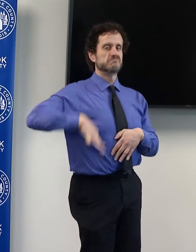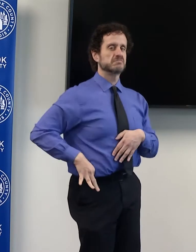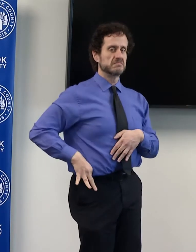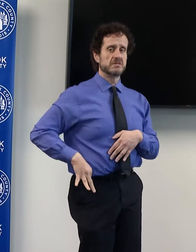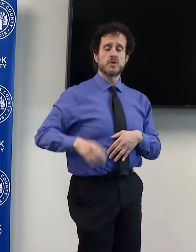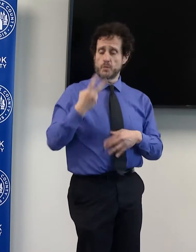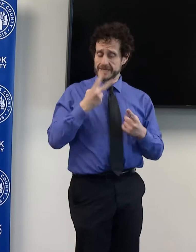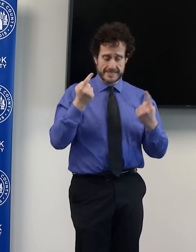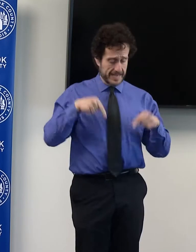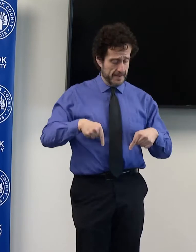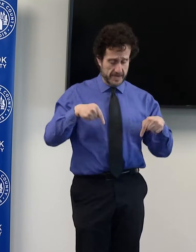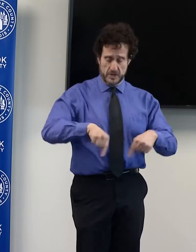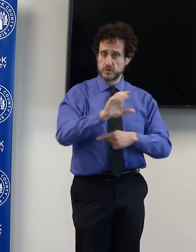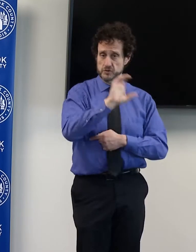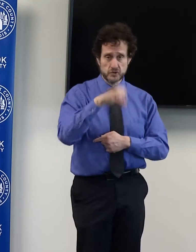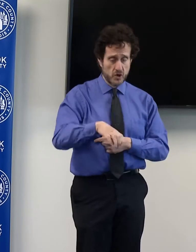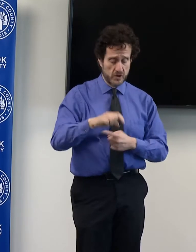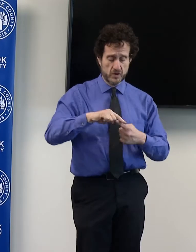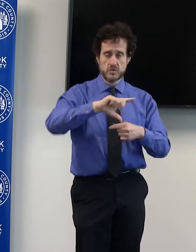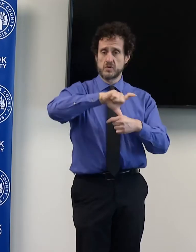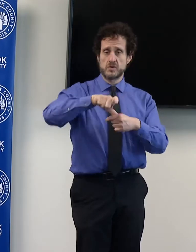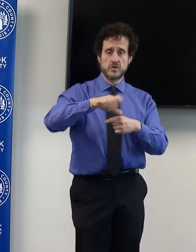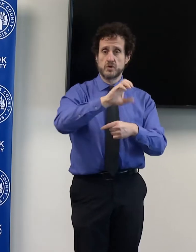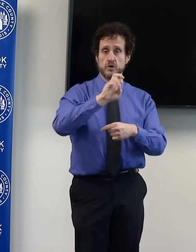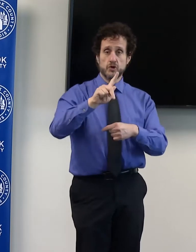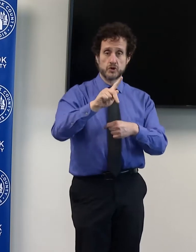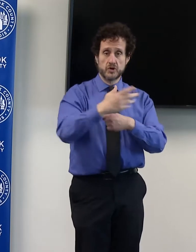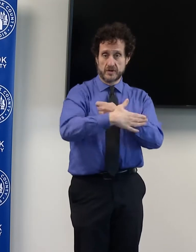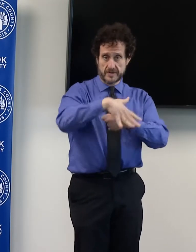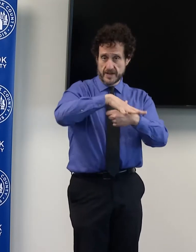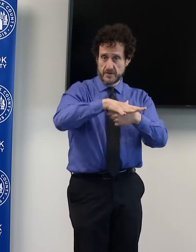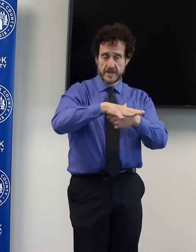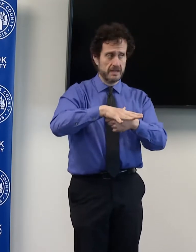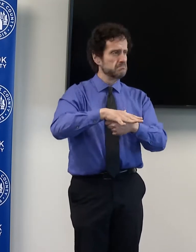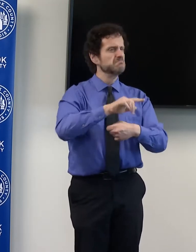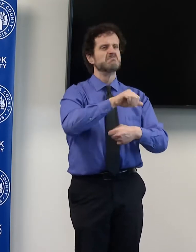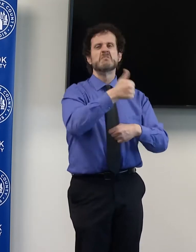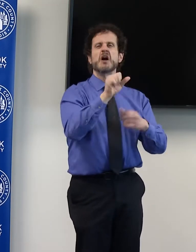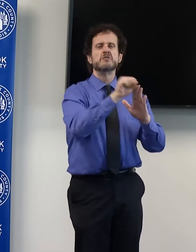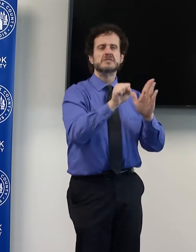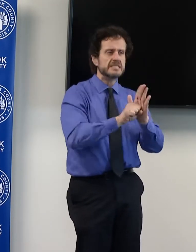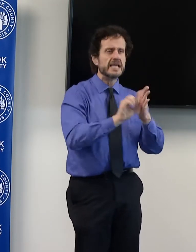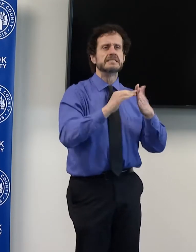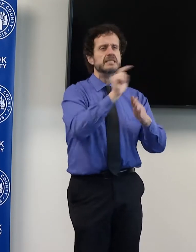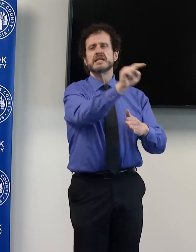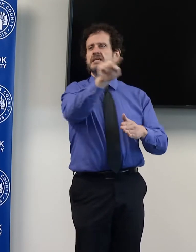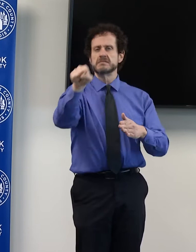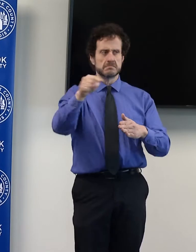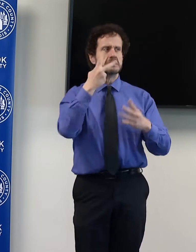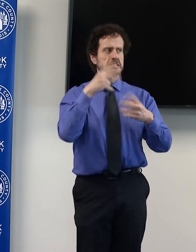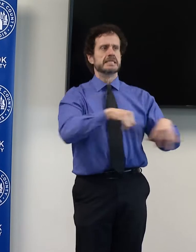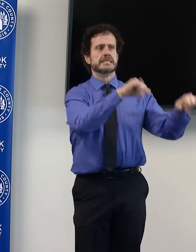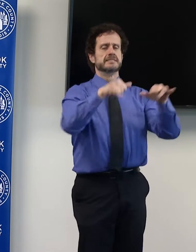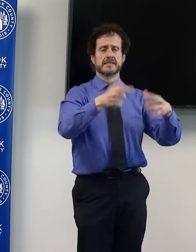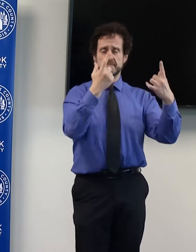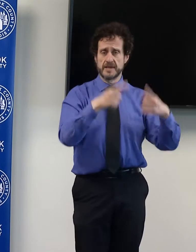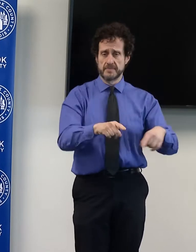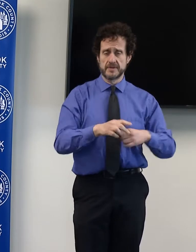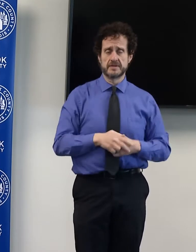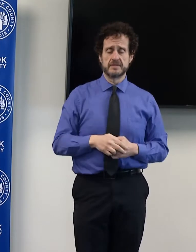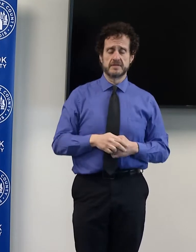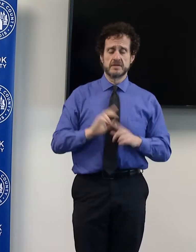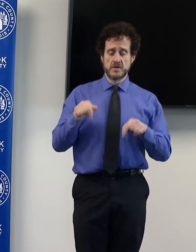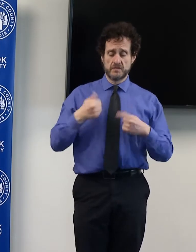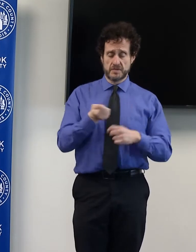city of Chicago, you're talking about suburban Cook County, we're seeing it everywhere. And the last few days, much like all law enforcement